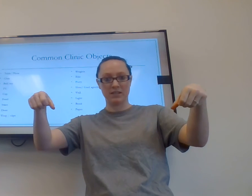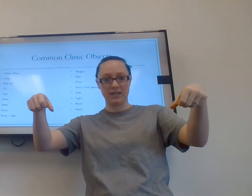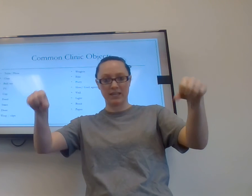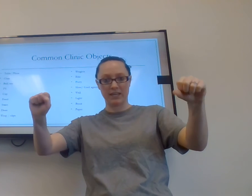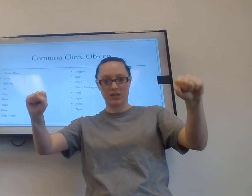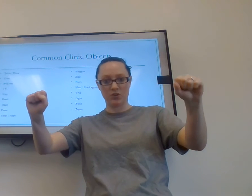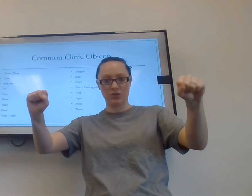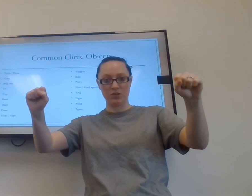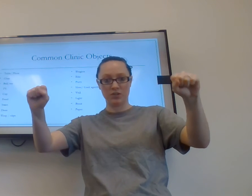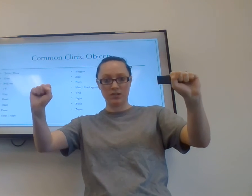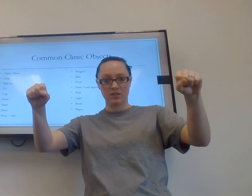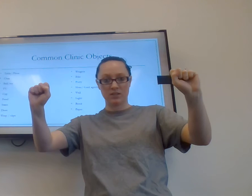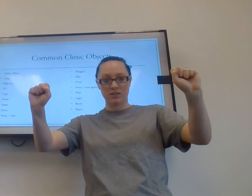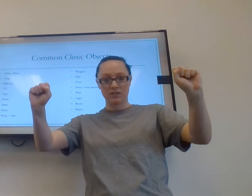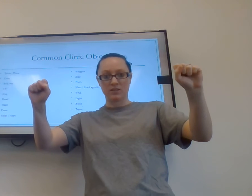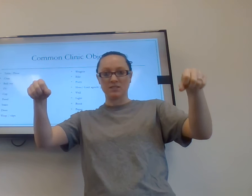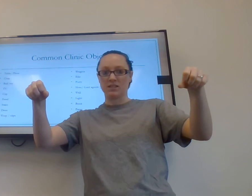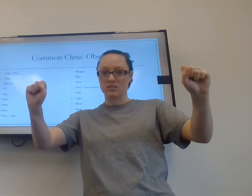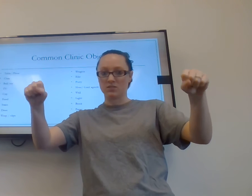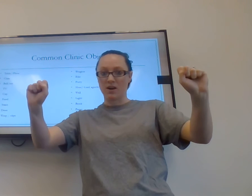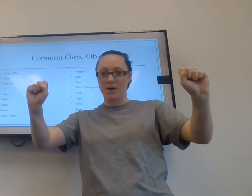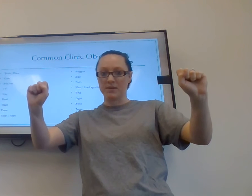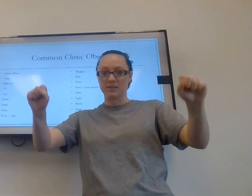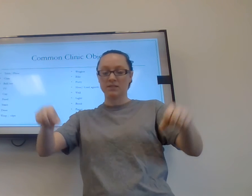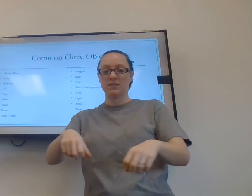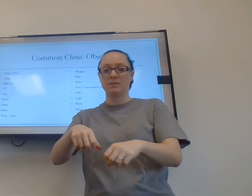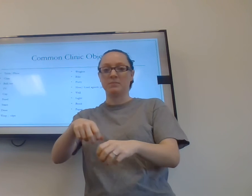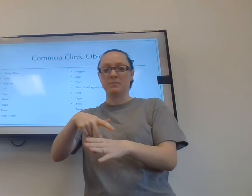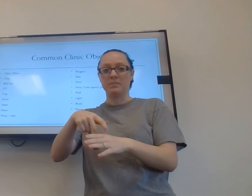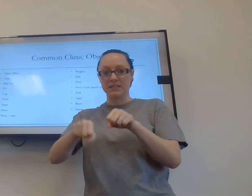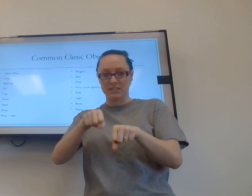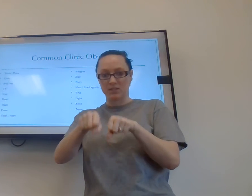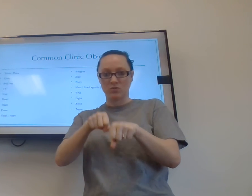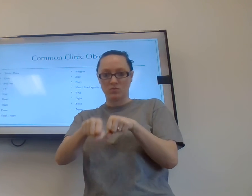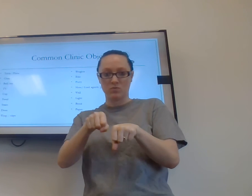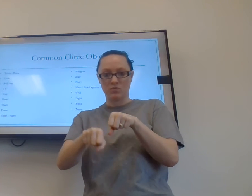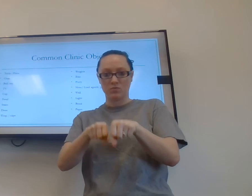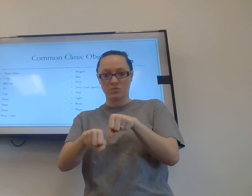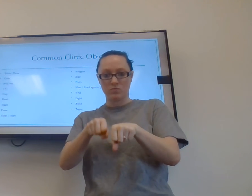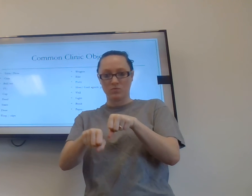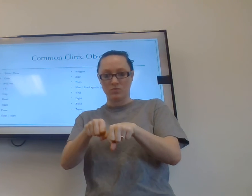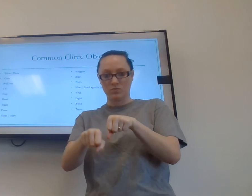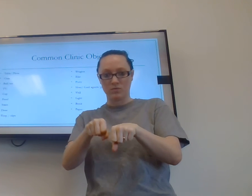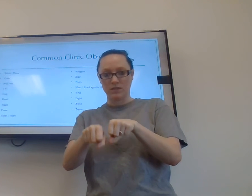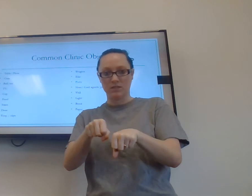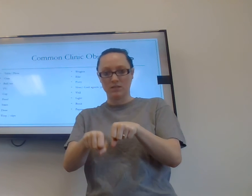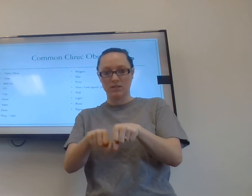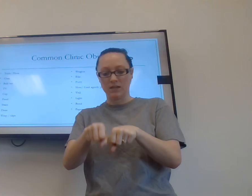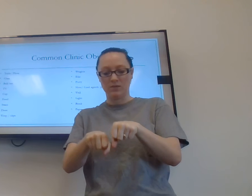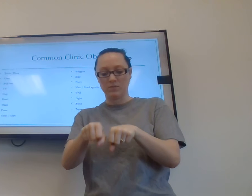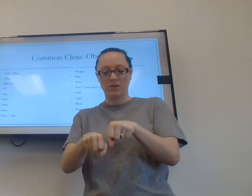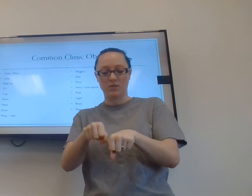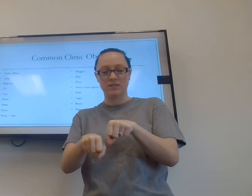like here because that's common. Bicycle is the, you know, it's the